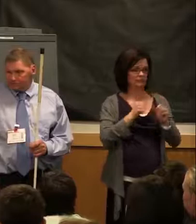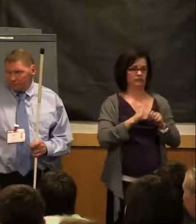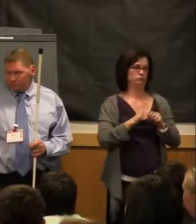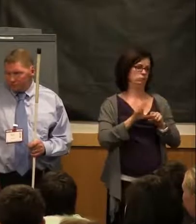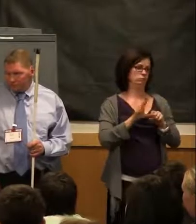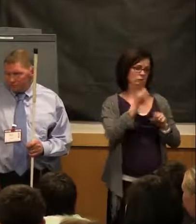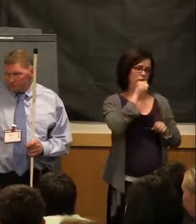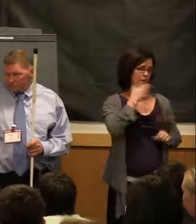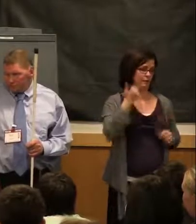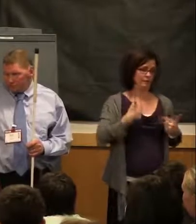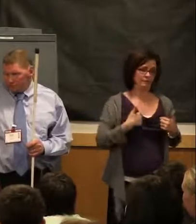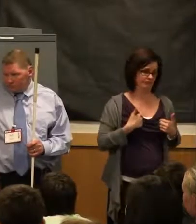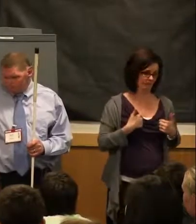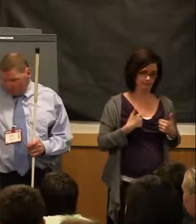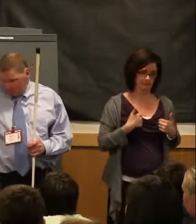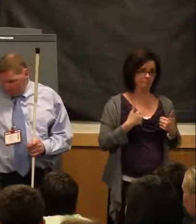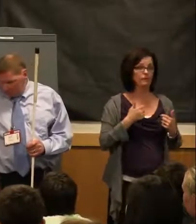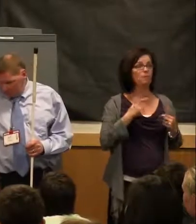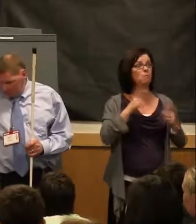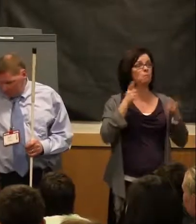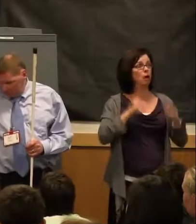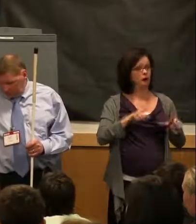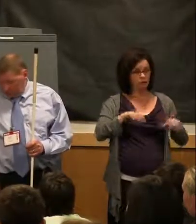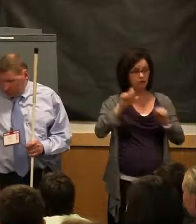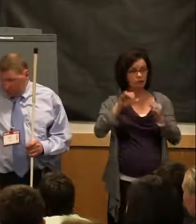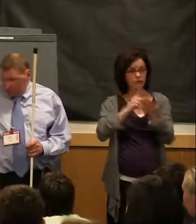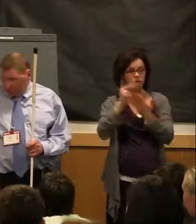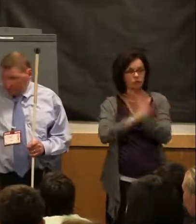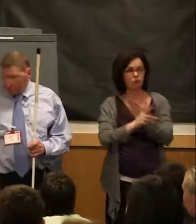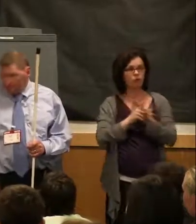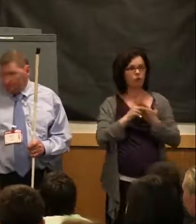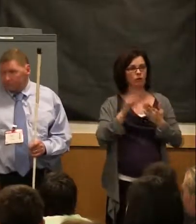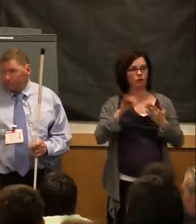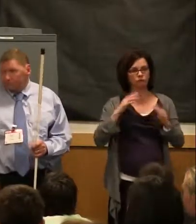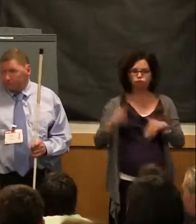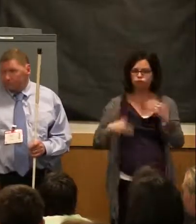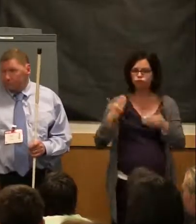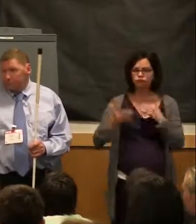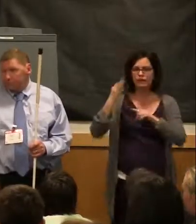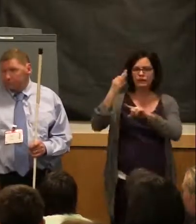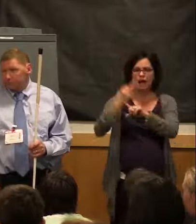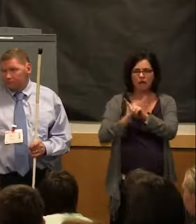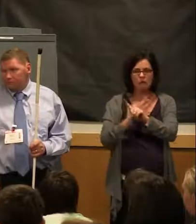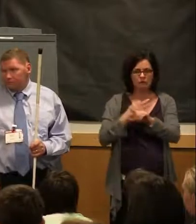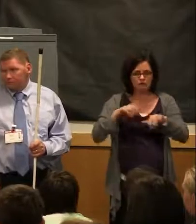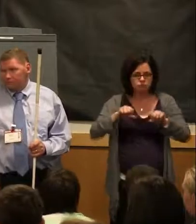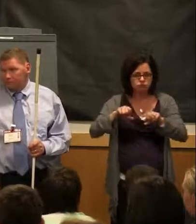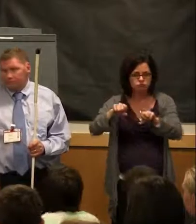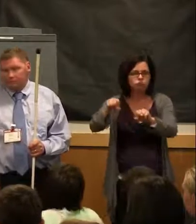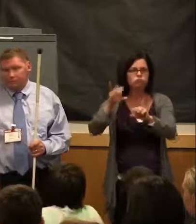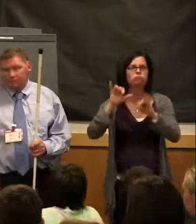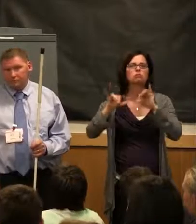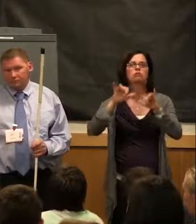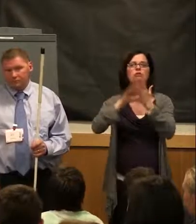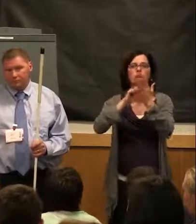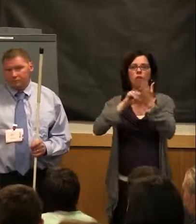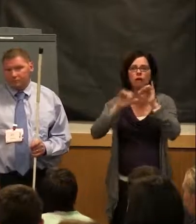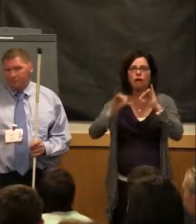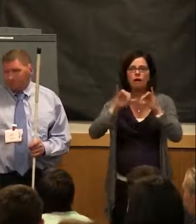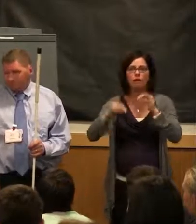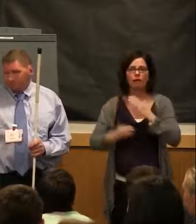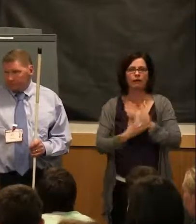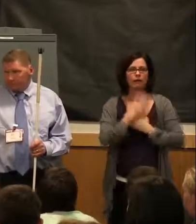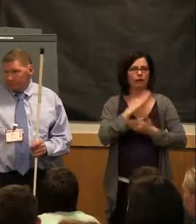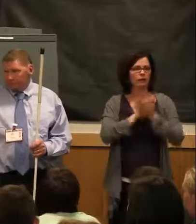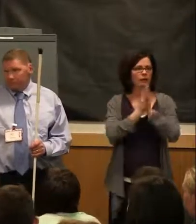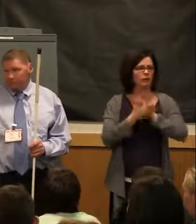But over the 9 months, I grew way more confident in myself. I learned a lot of